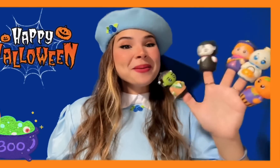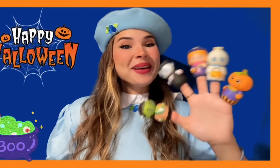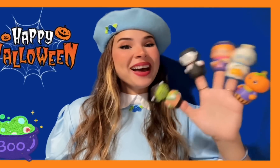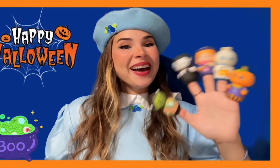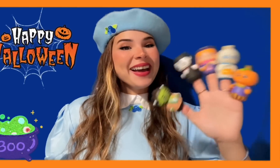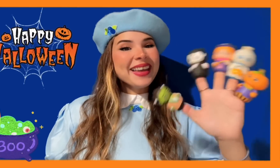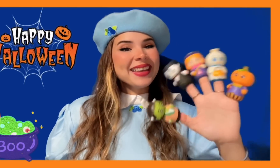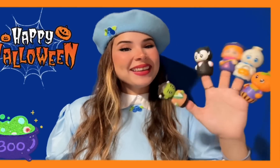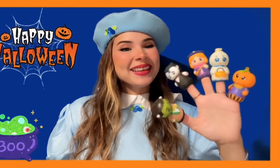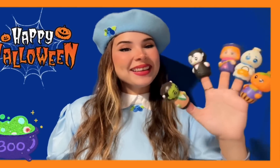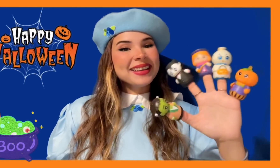Bye-bye.